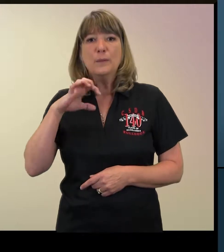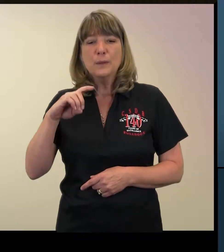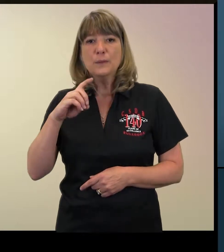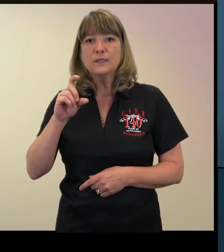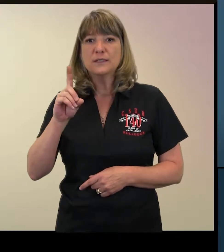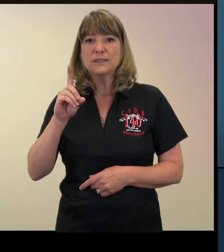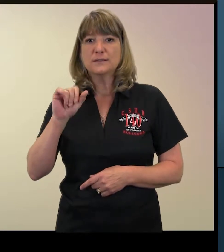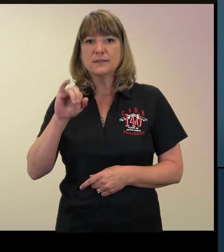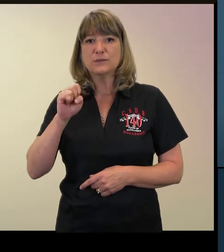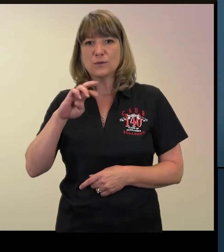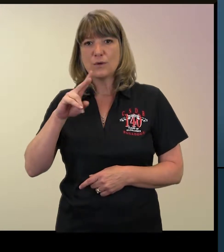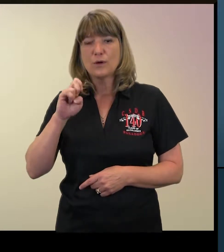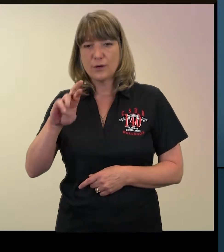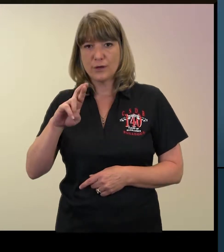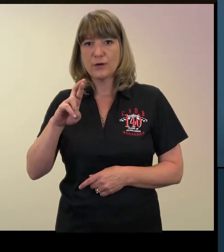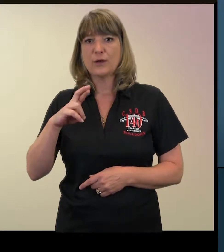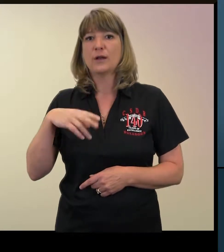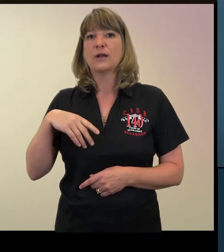an impact on